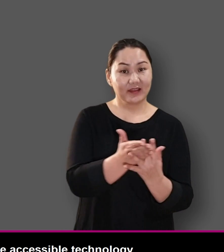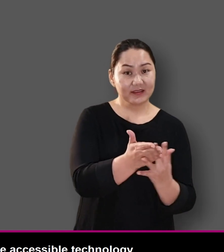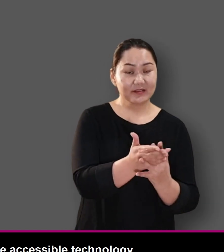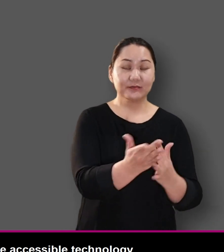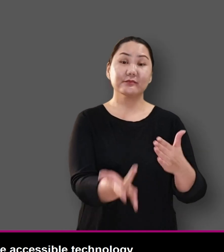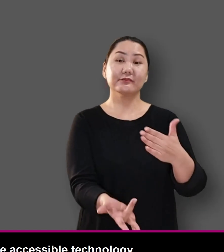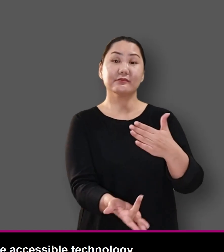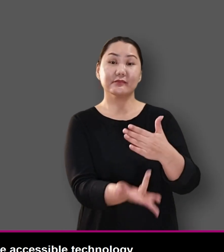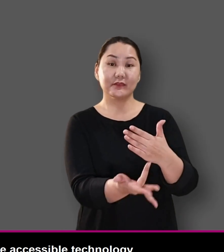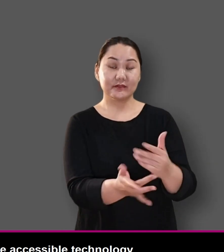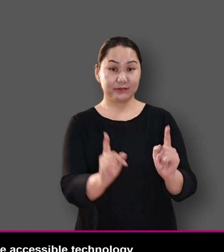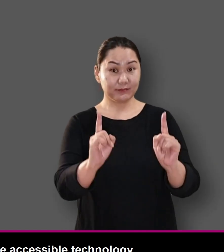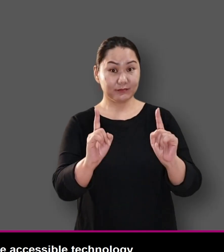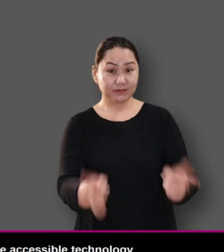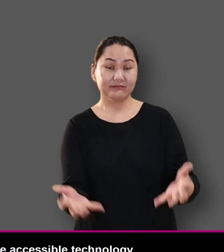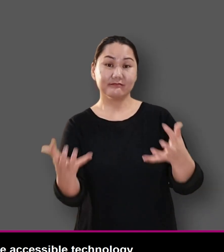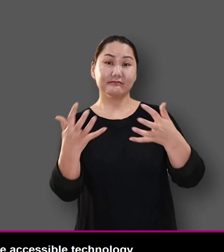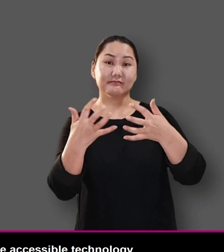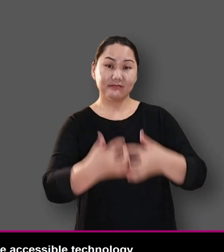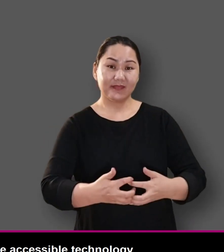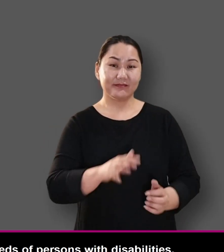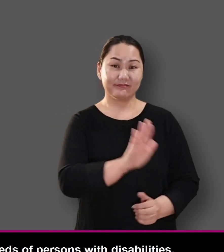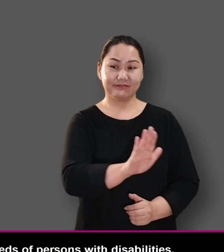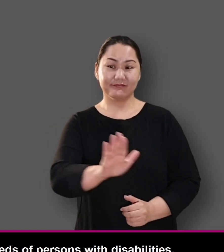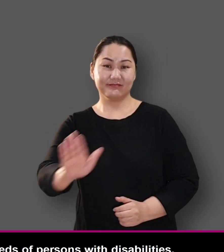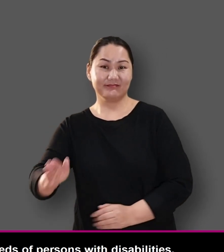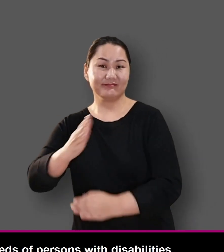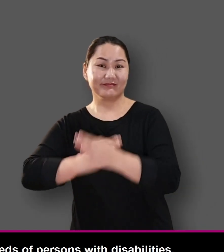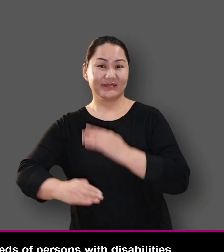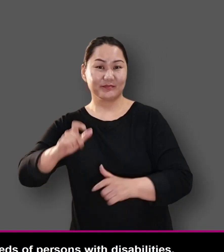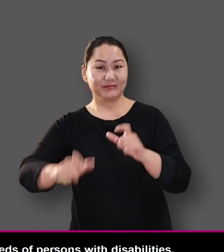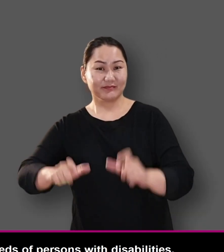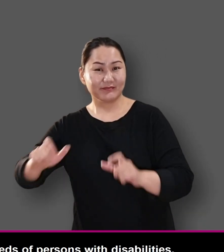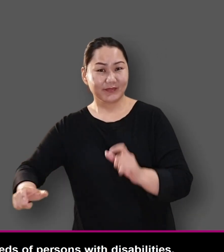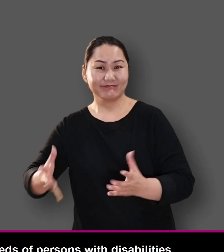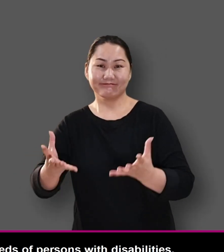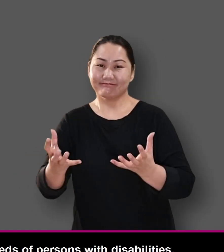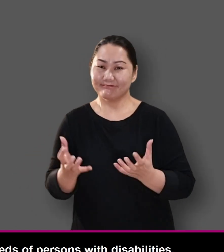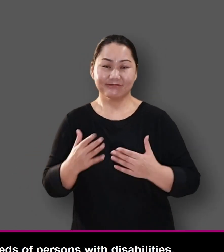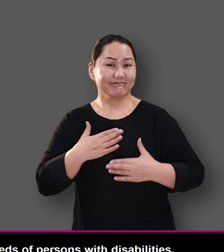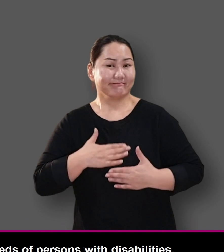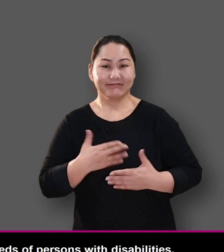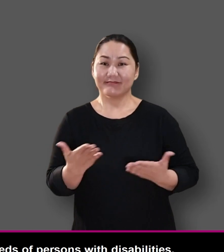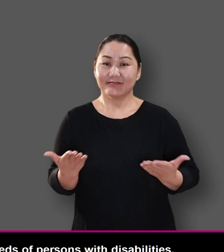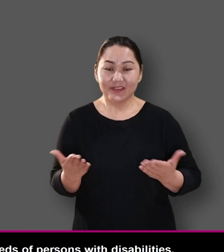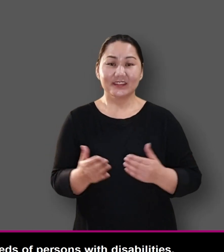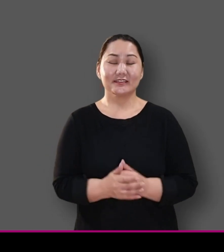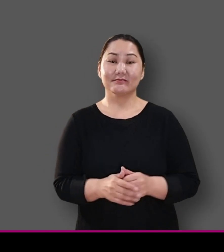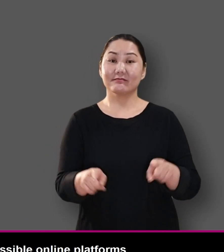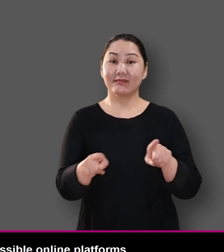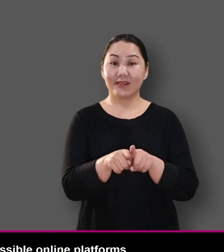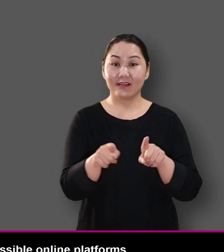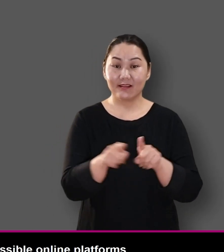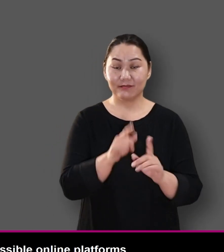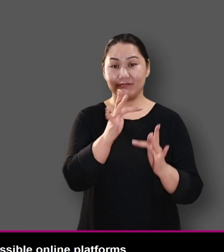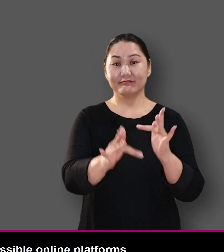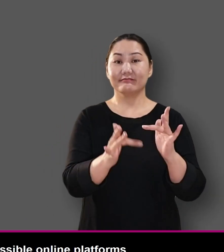We will strive to use accessible technology, which is specific to the needs of persons with disabilities. For